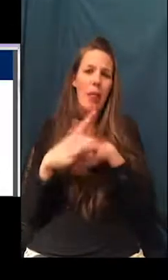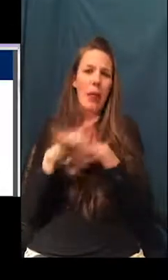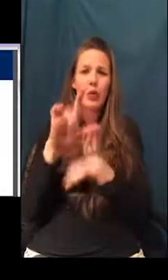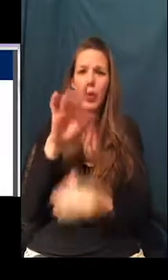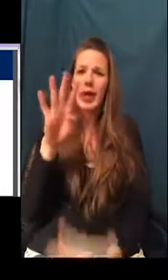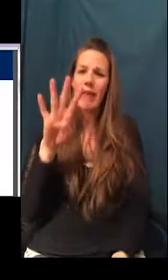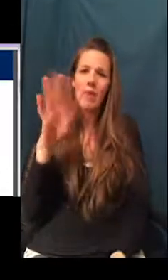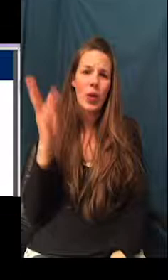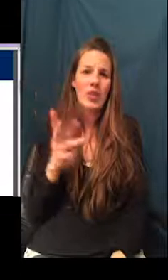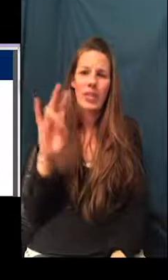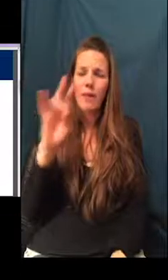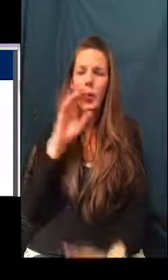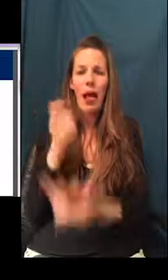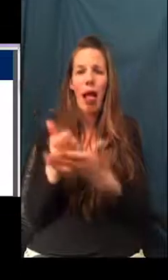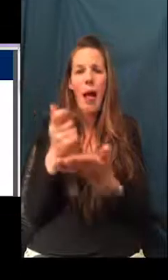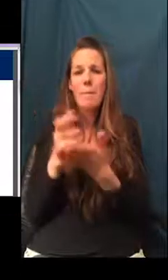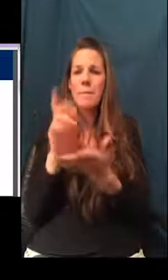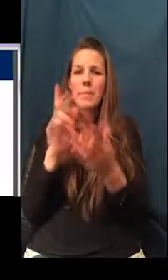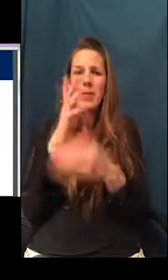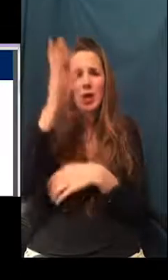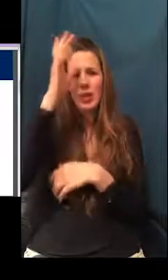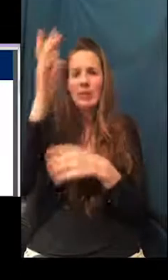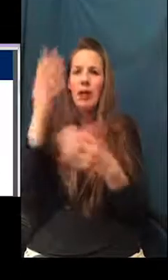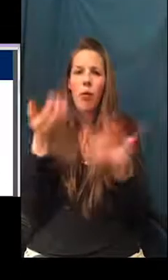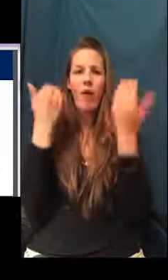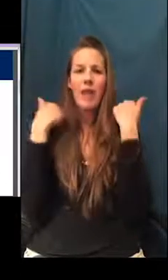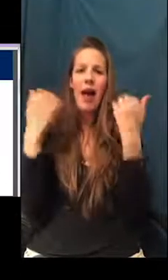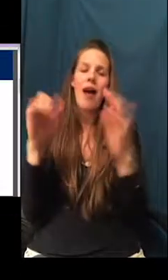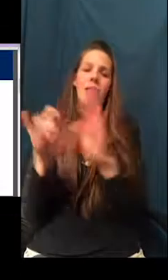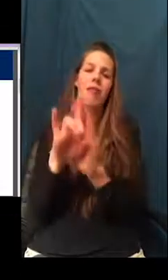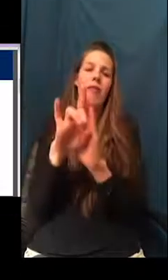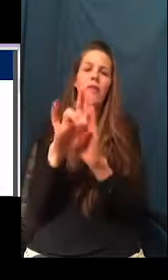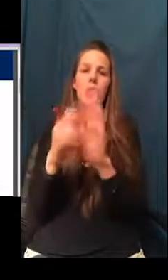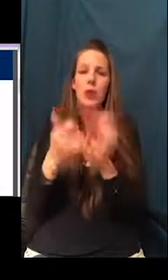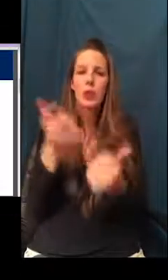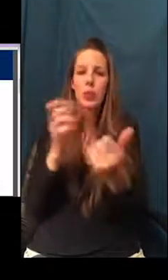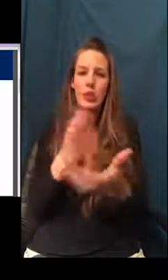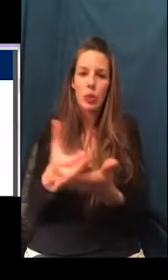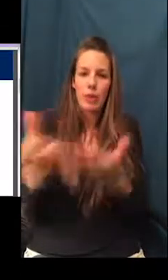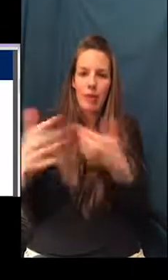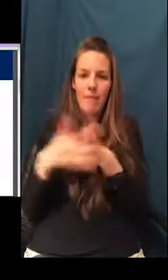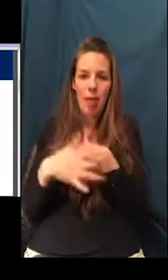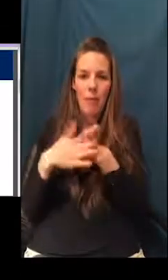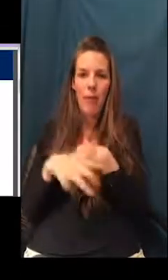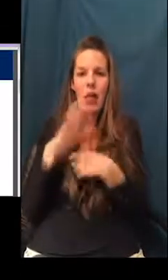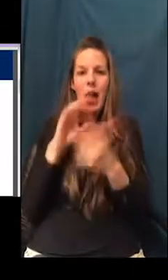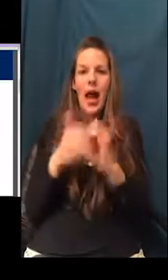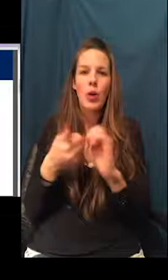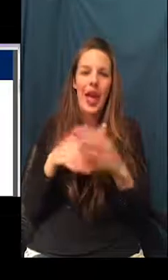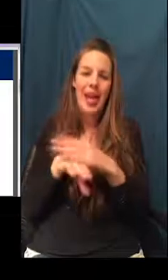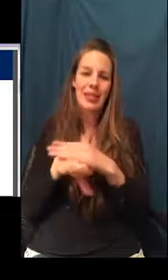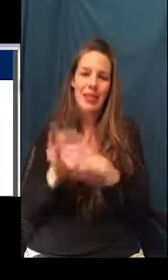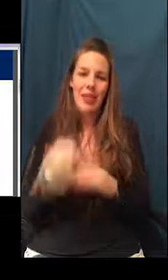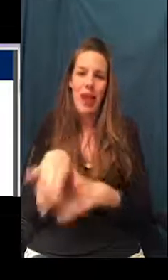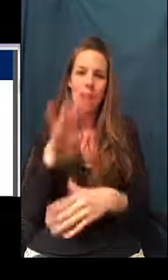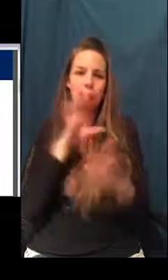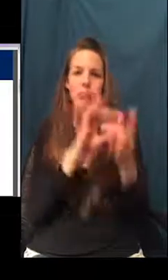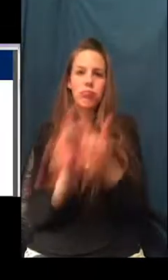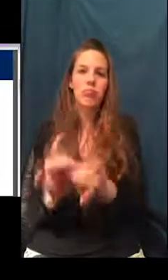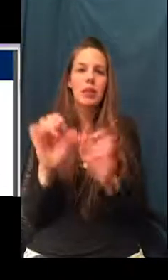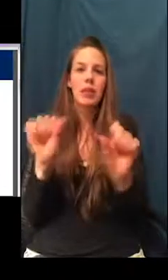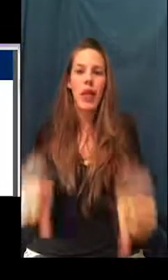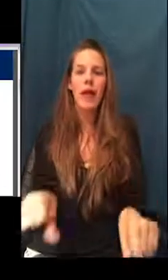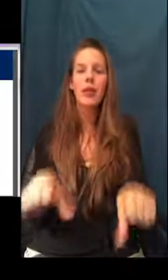feeling overwhelmed identify different resources that are available currently in the community and how to access those and get them linked